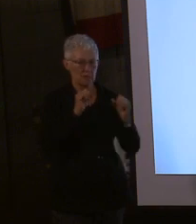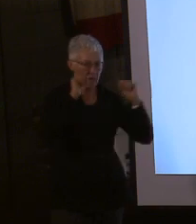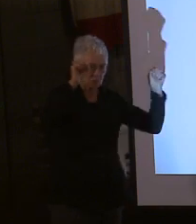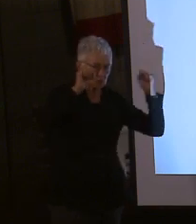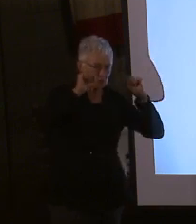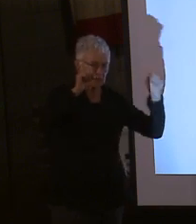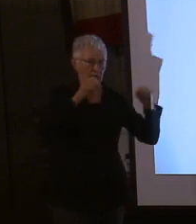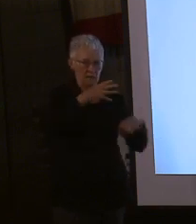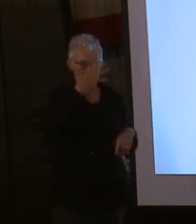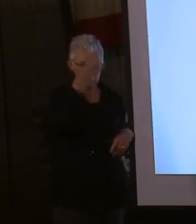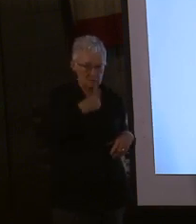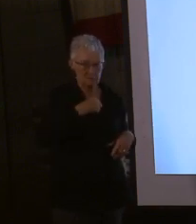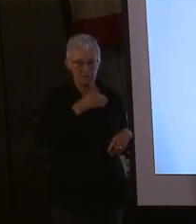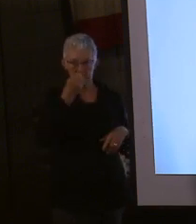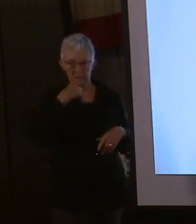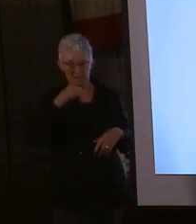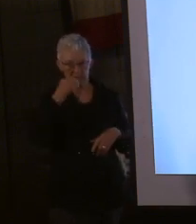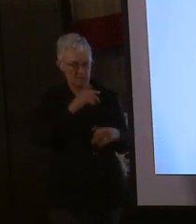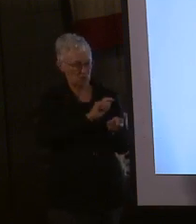routines may be changing.